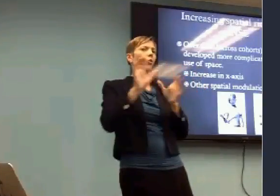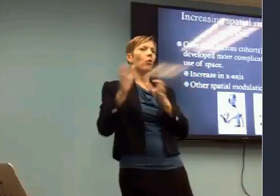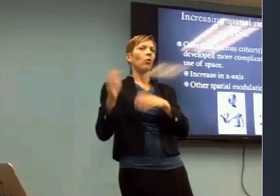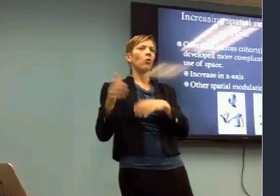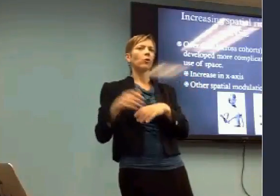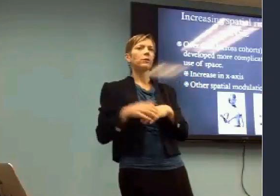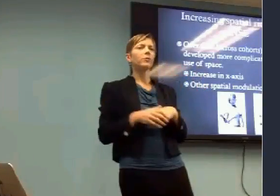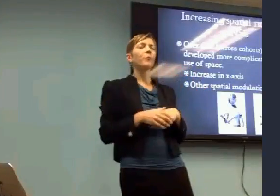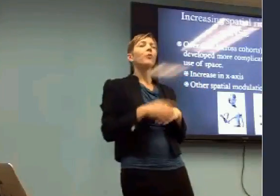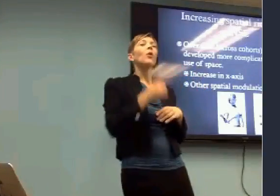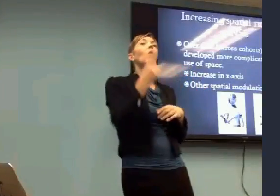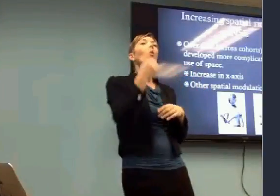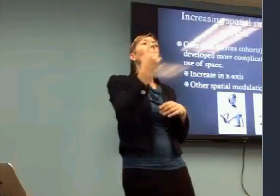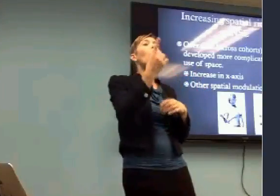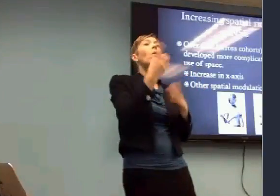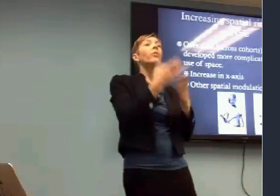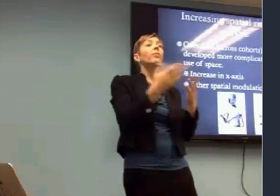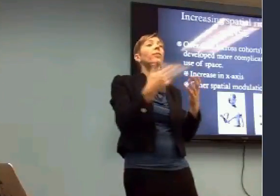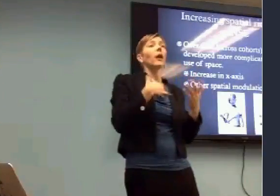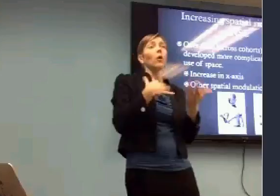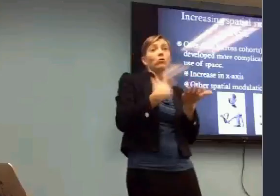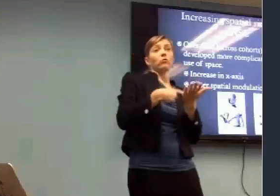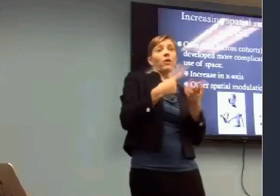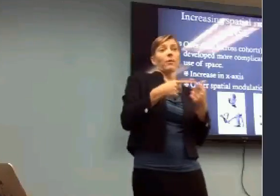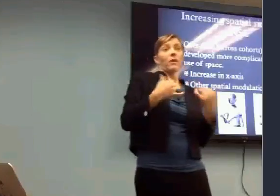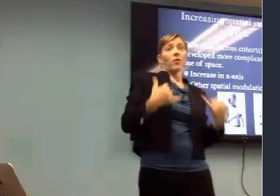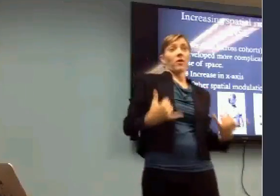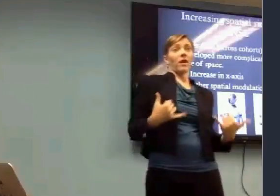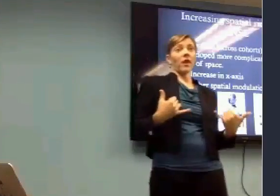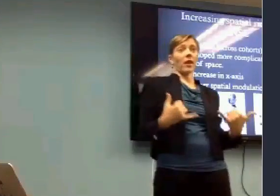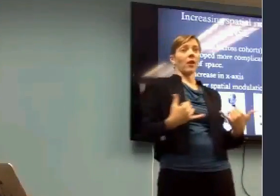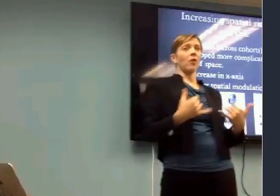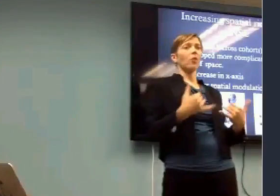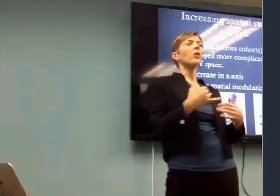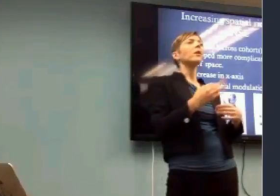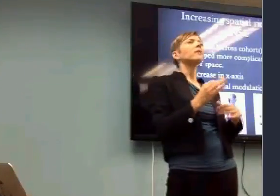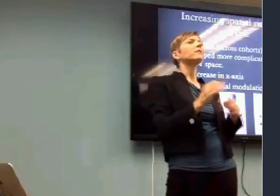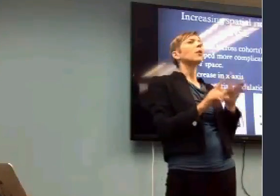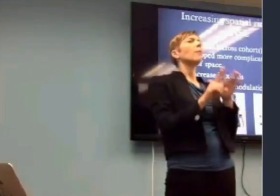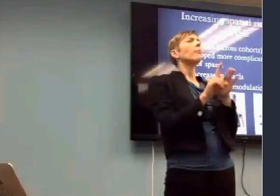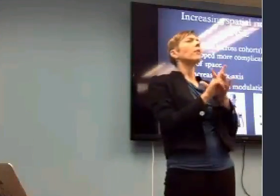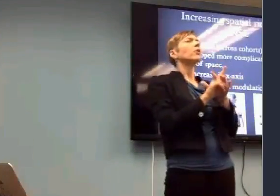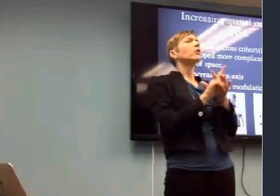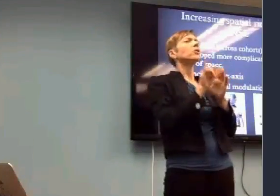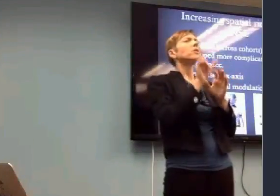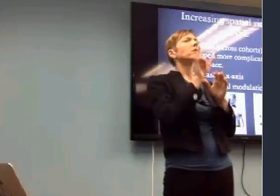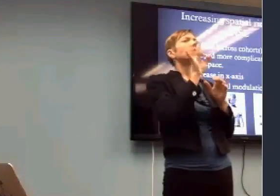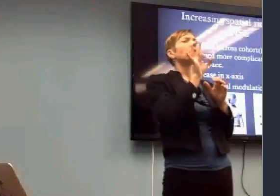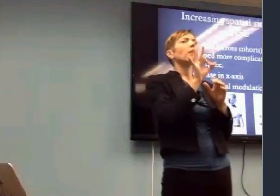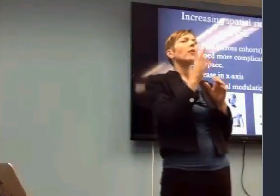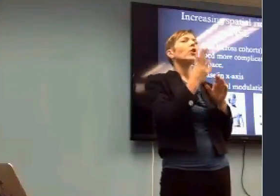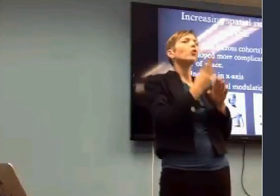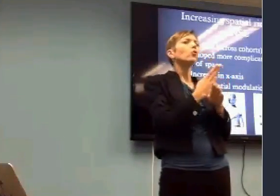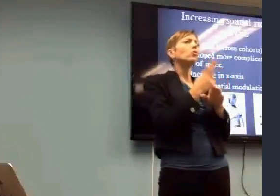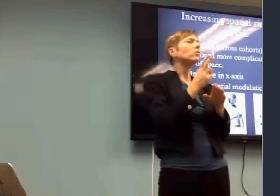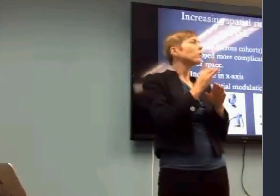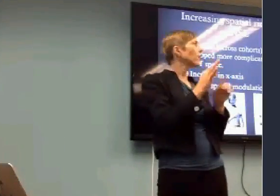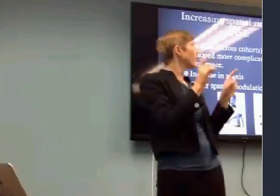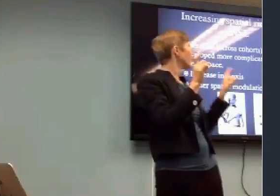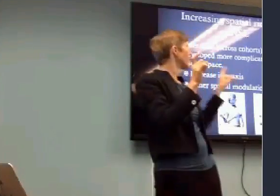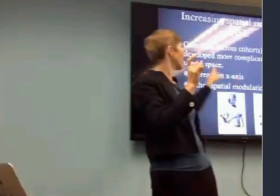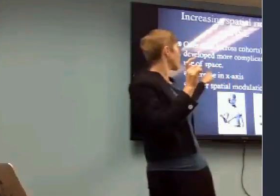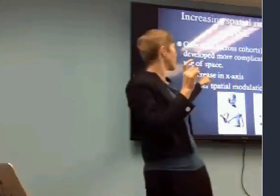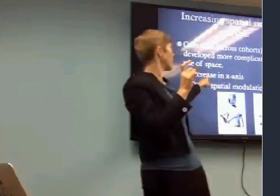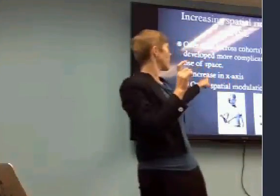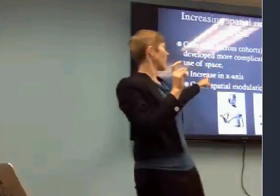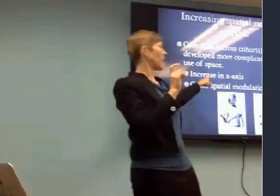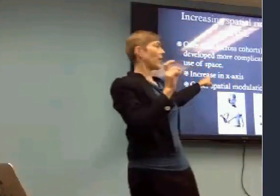and that changed across cohorts. One thing that I'd like to discuss today is the emergence of the use of